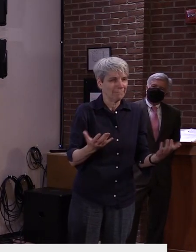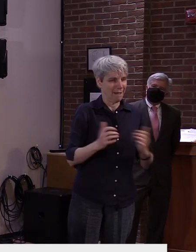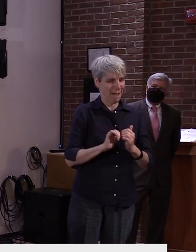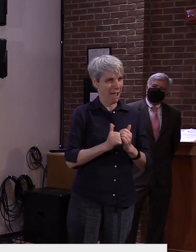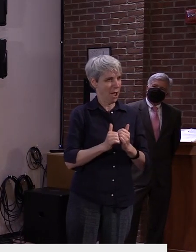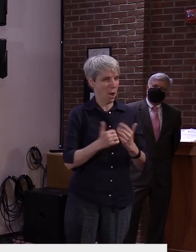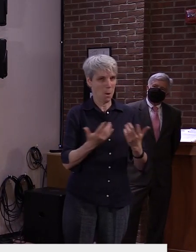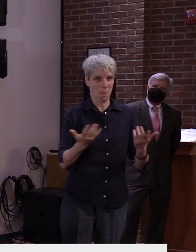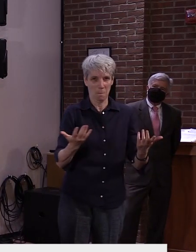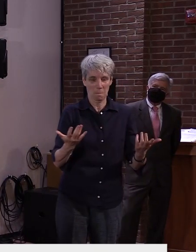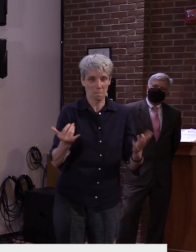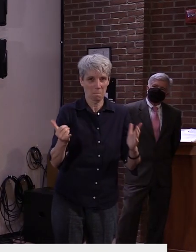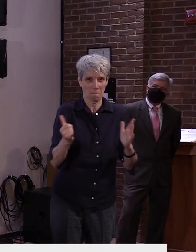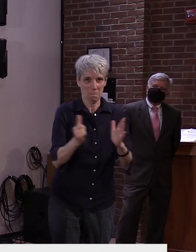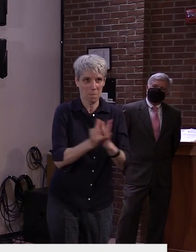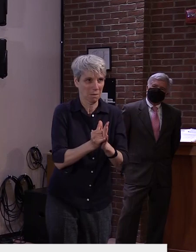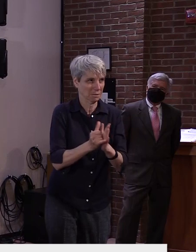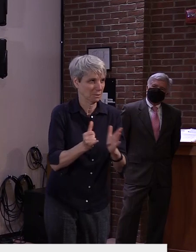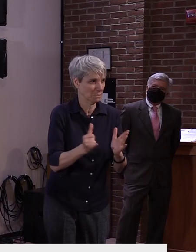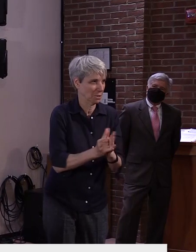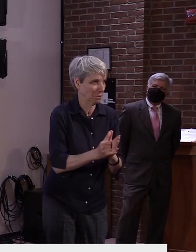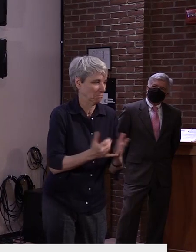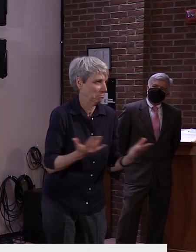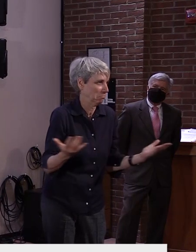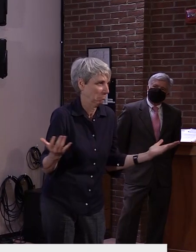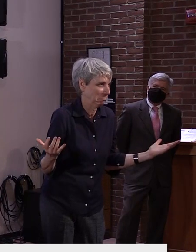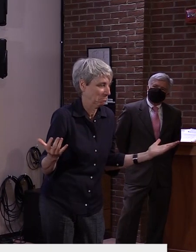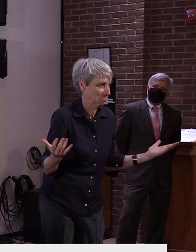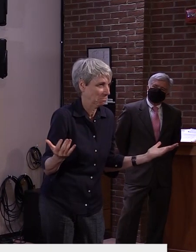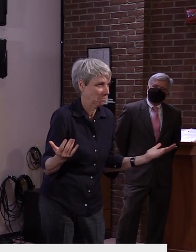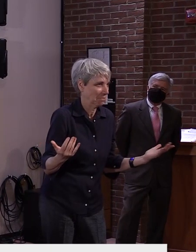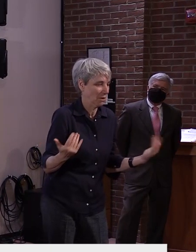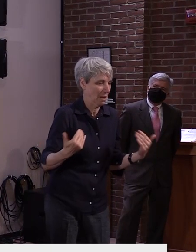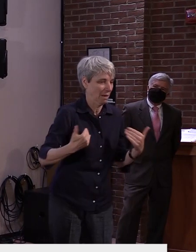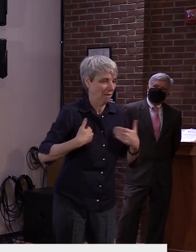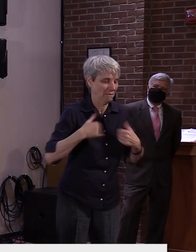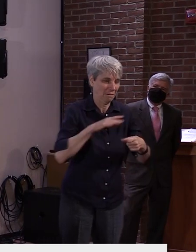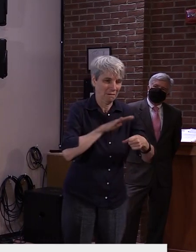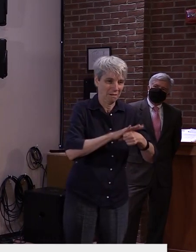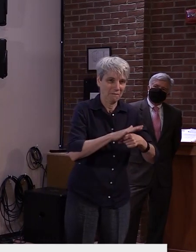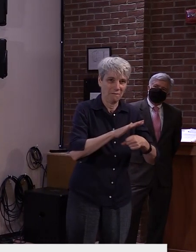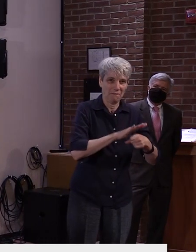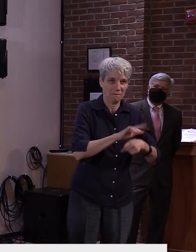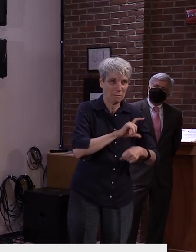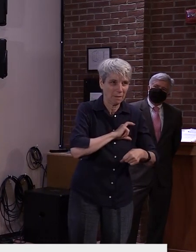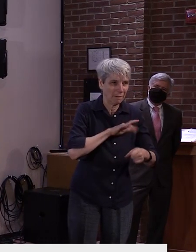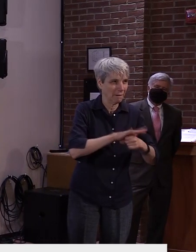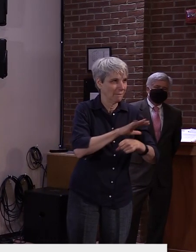would just not be feasible or possible without a lot of other people.